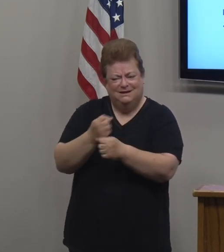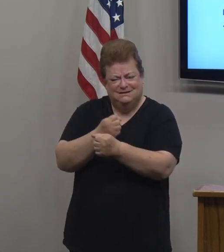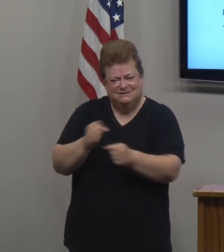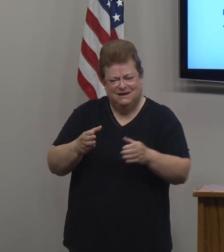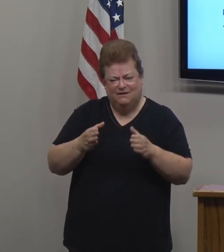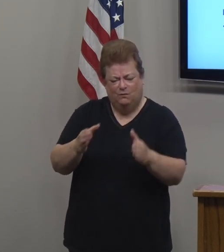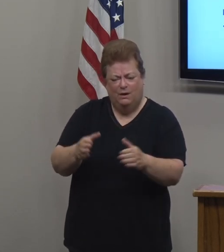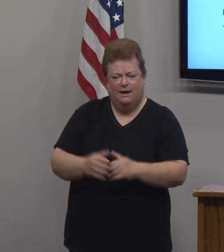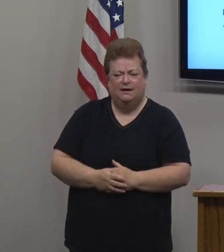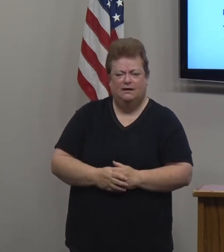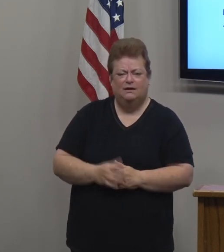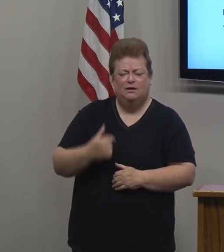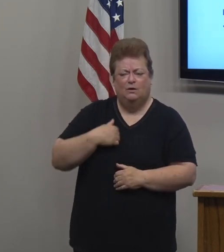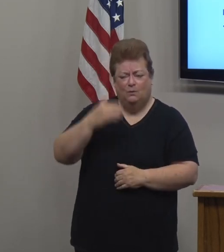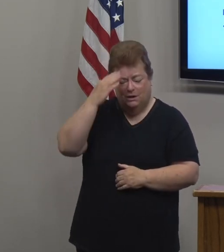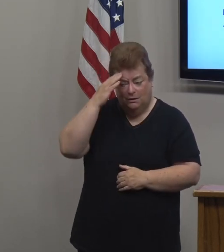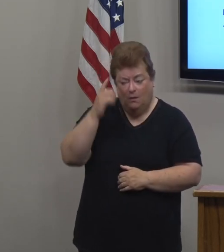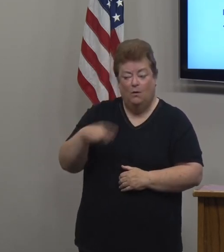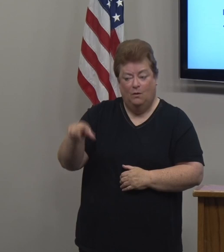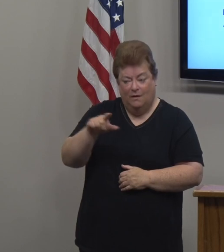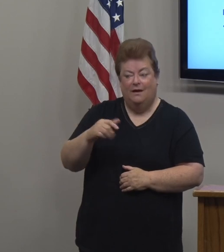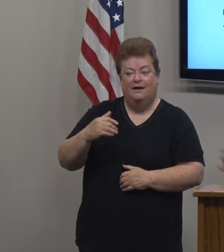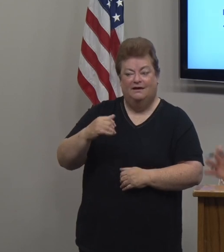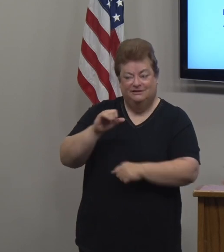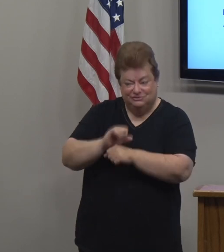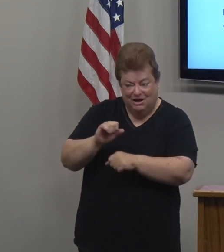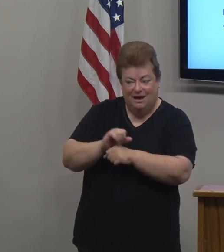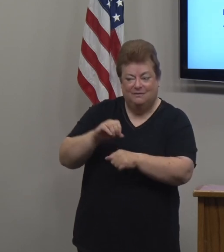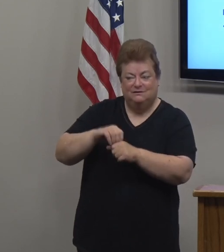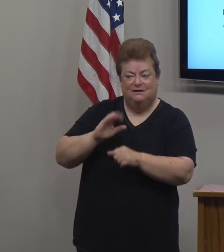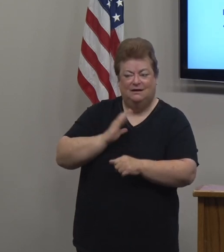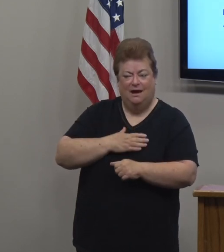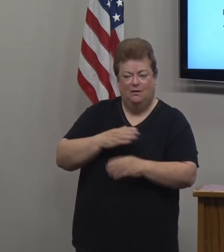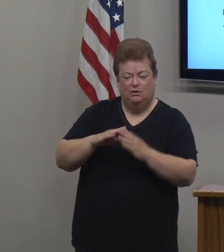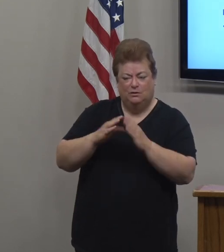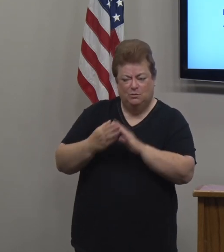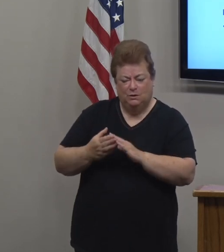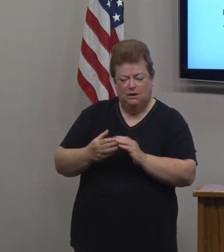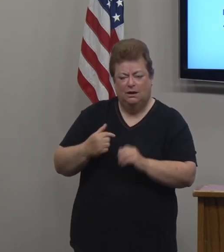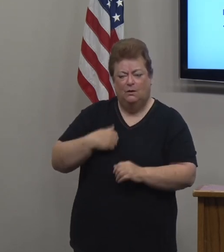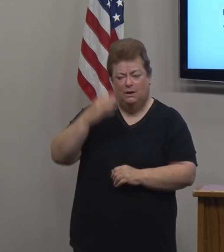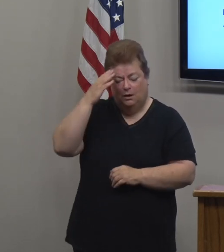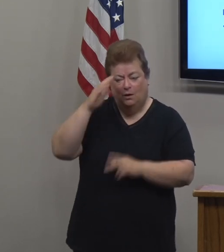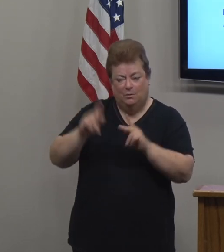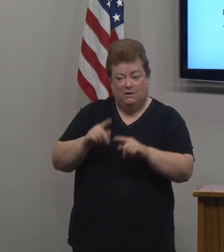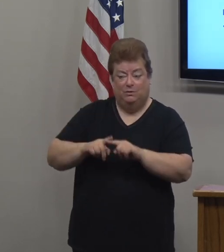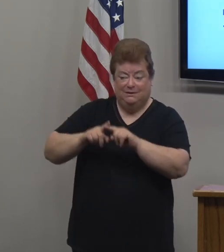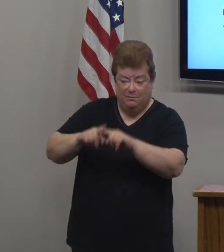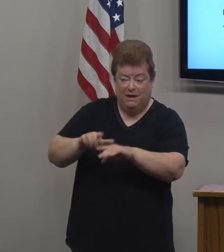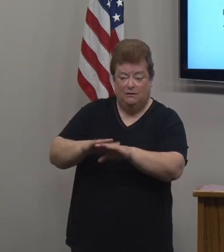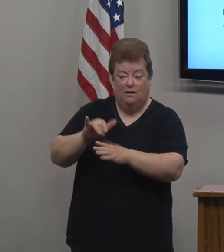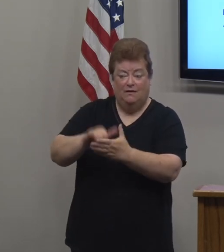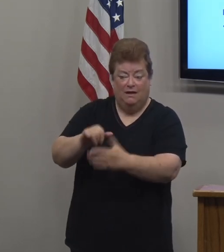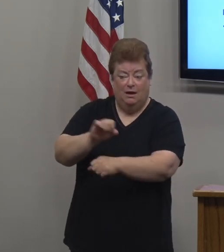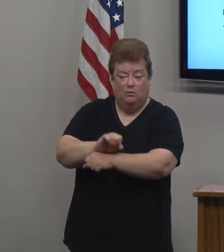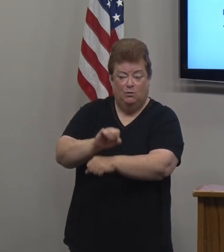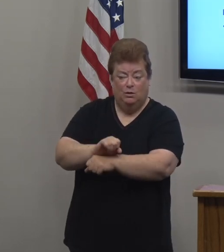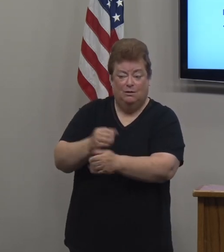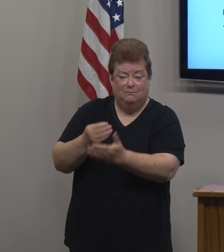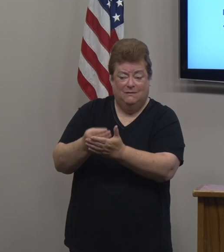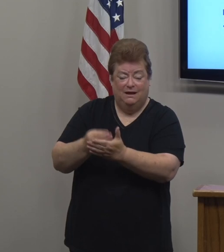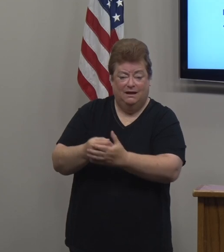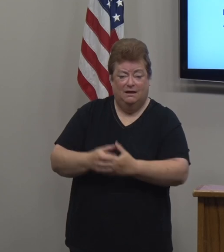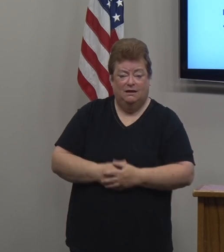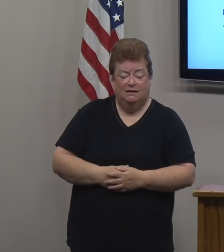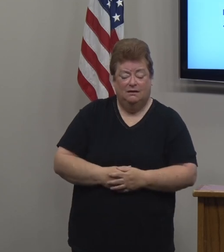we know that those are jobs in our community. We know that livelihoods are at stake. One of the things that we undertook